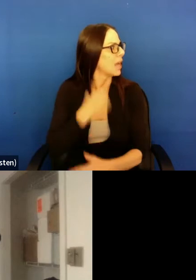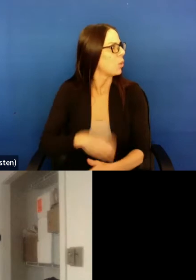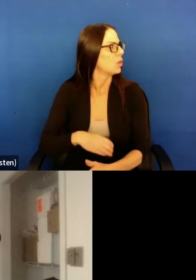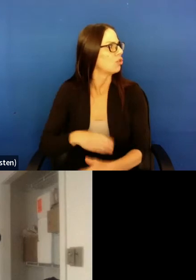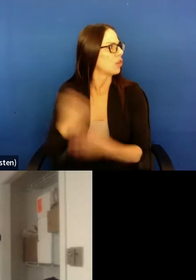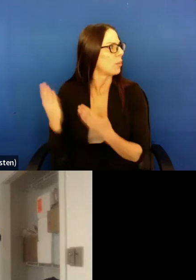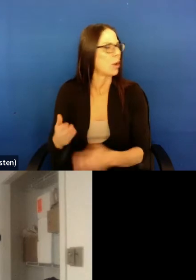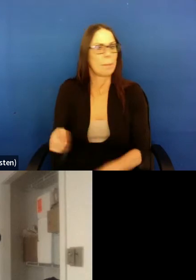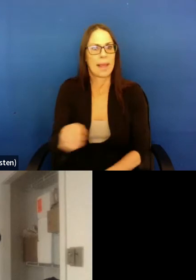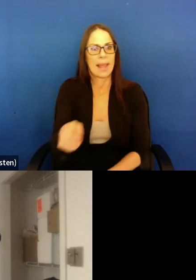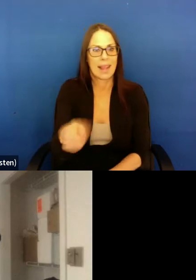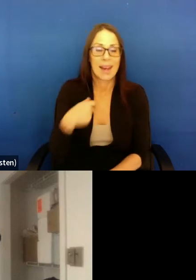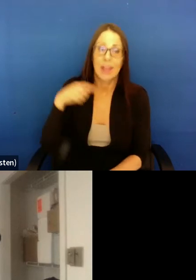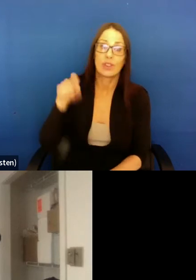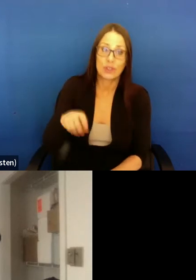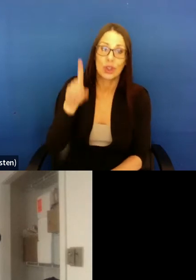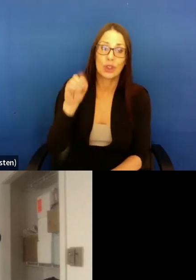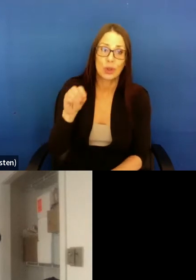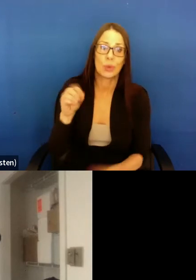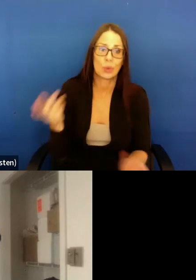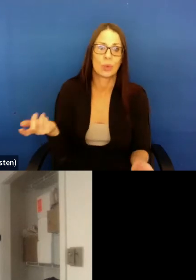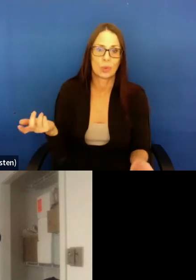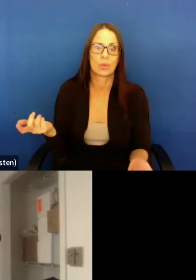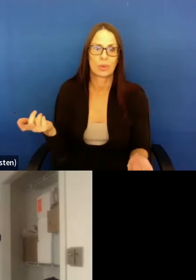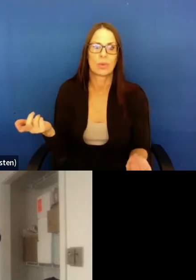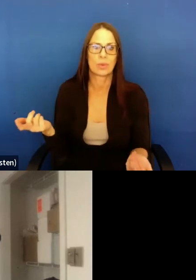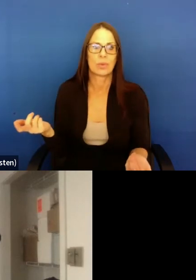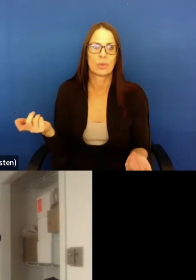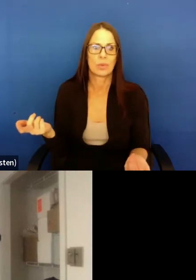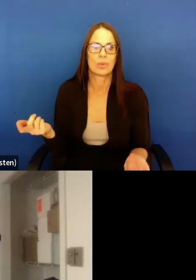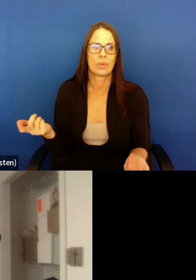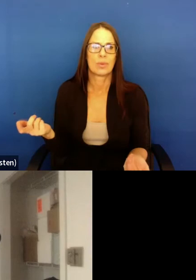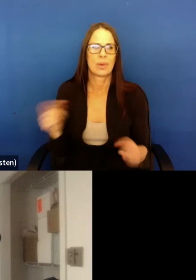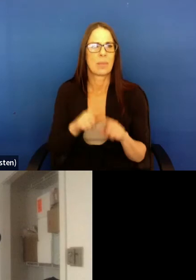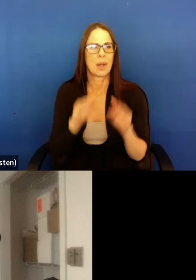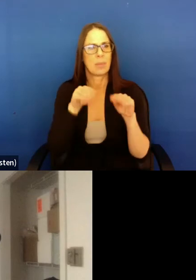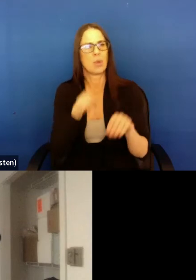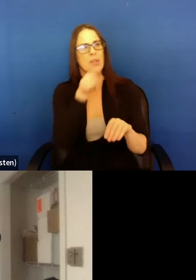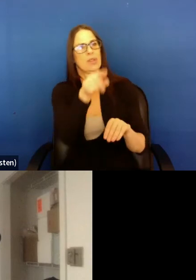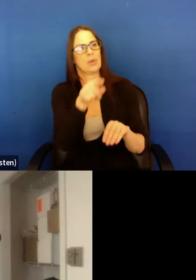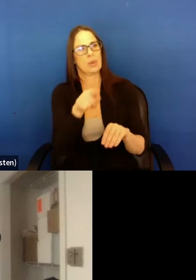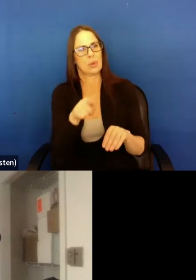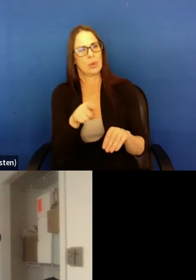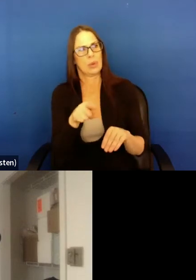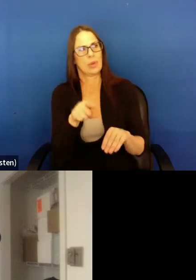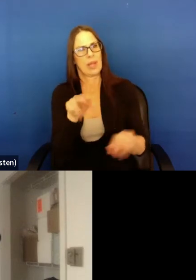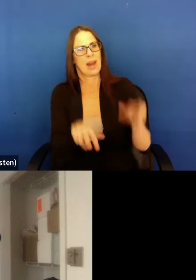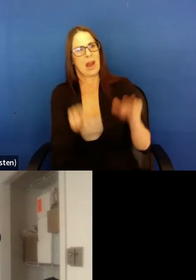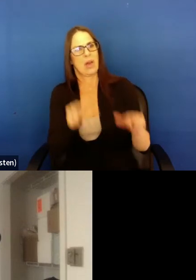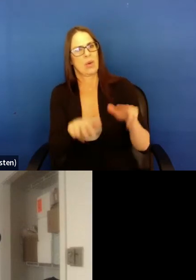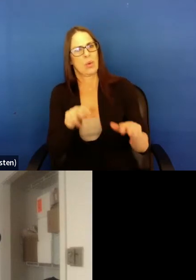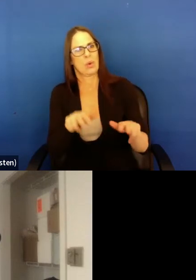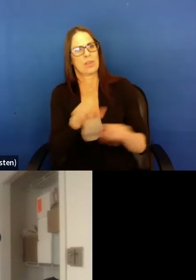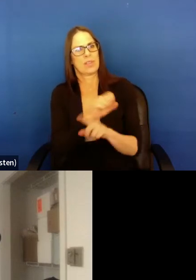do, and that's obviously like that puts you in a weird spot, saying, I think someone